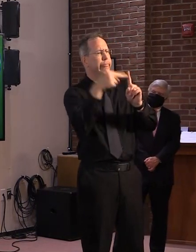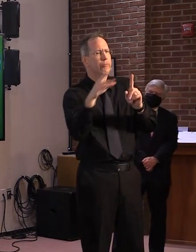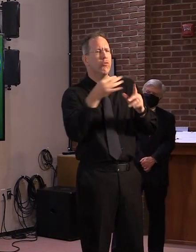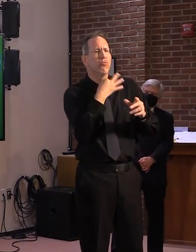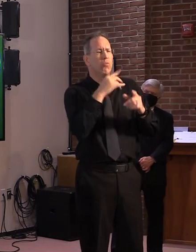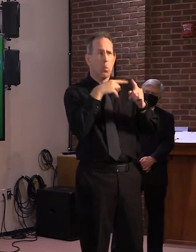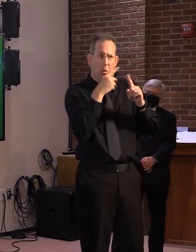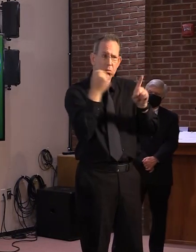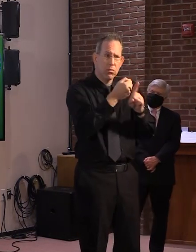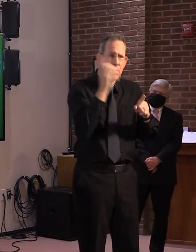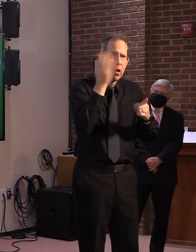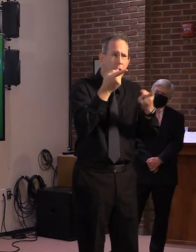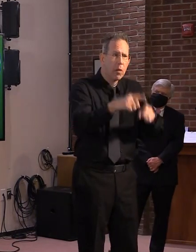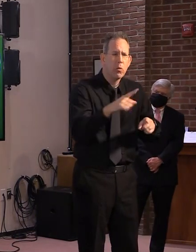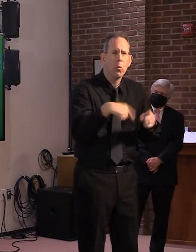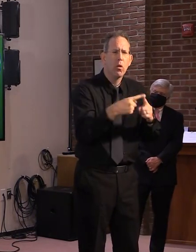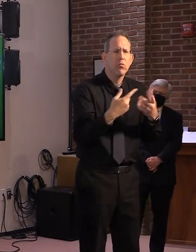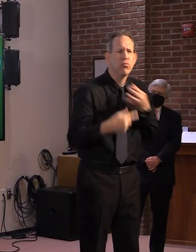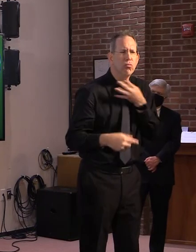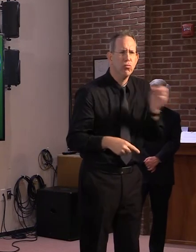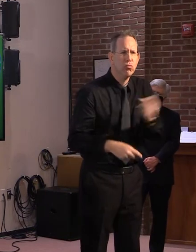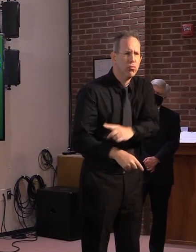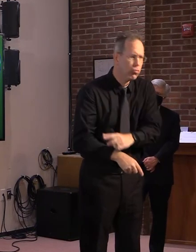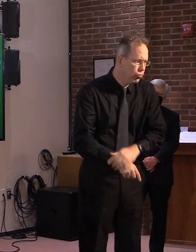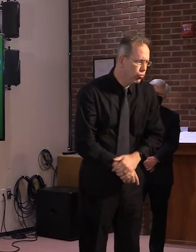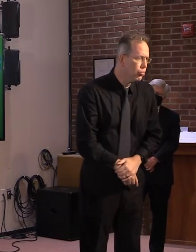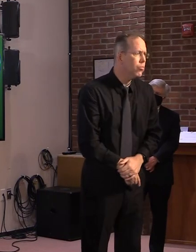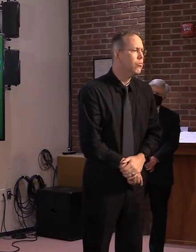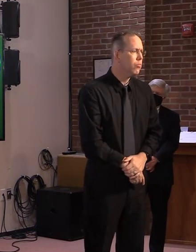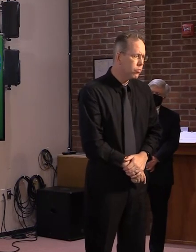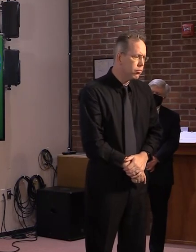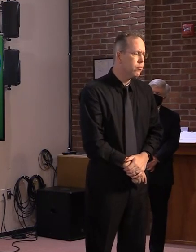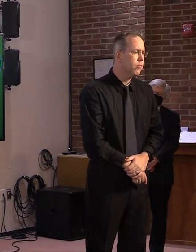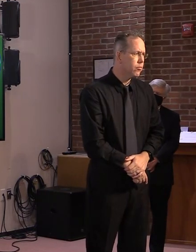peak, and more prevalent